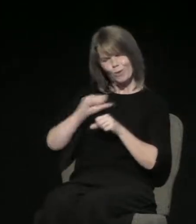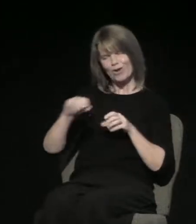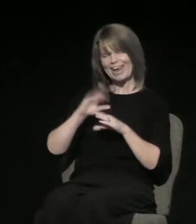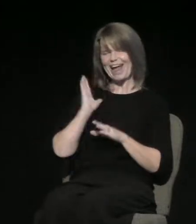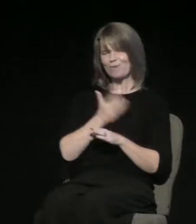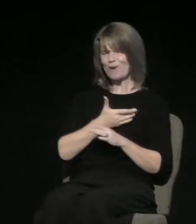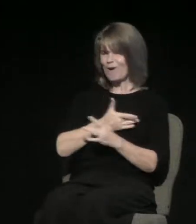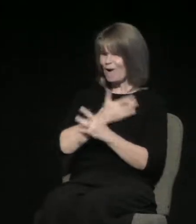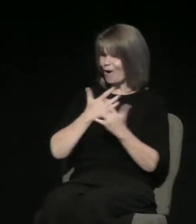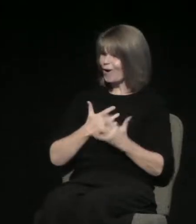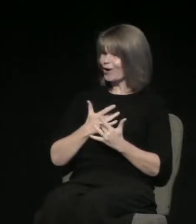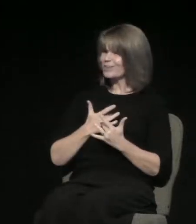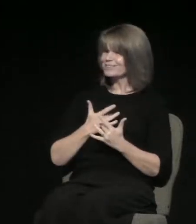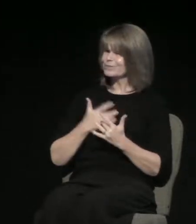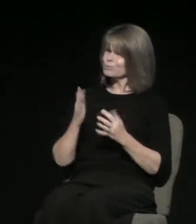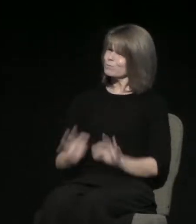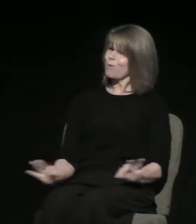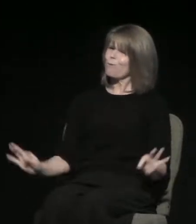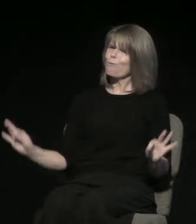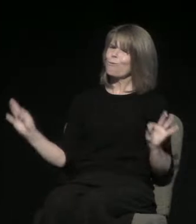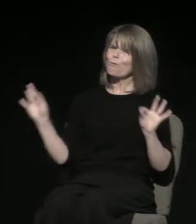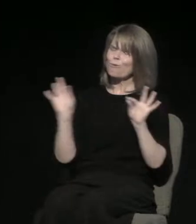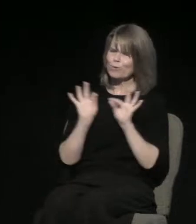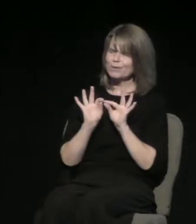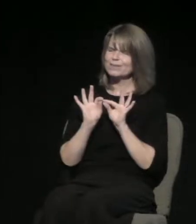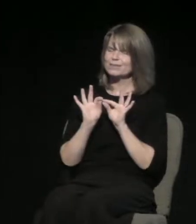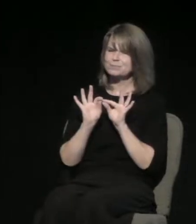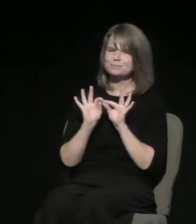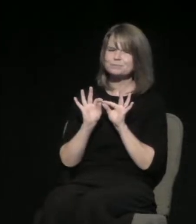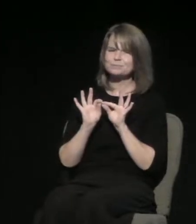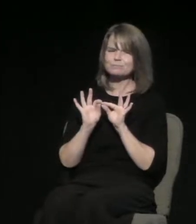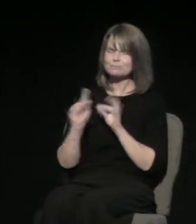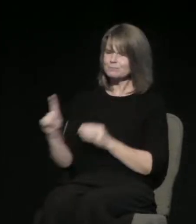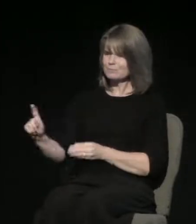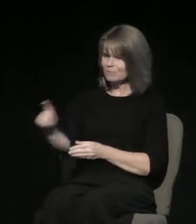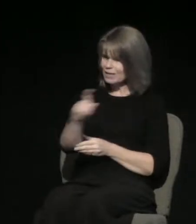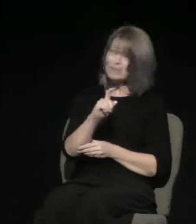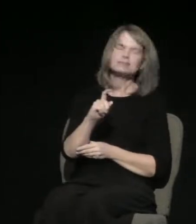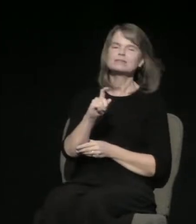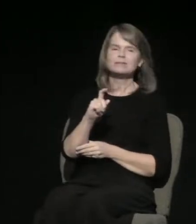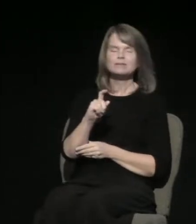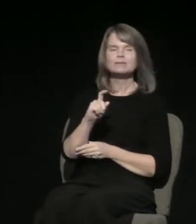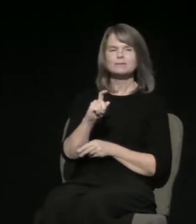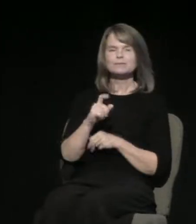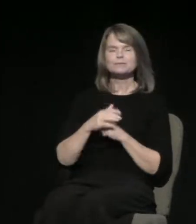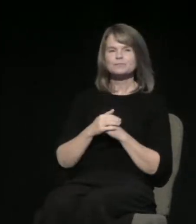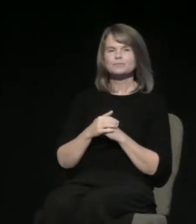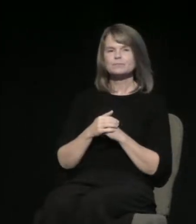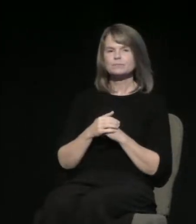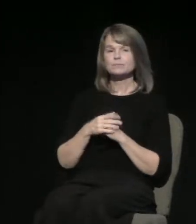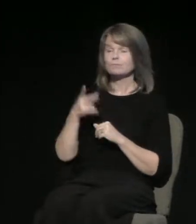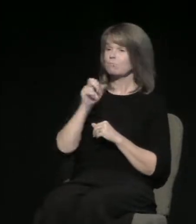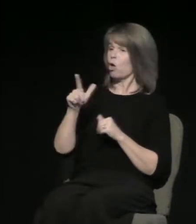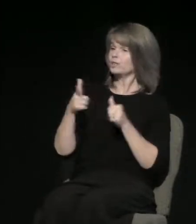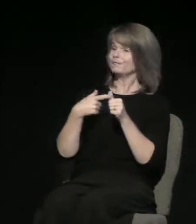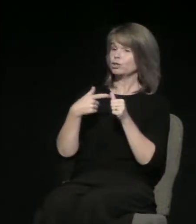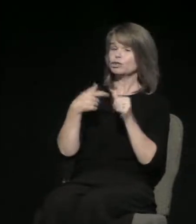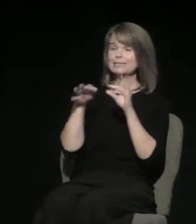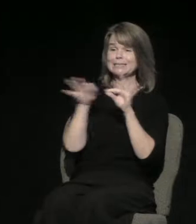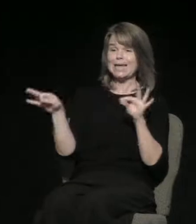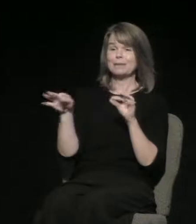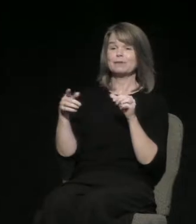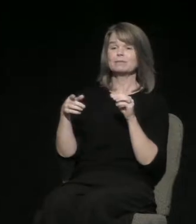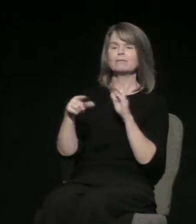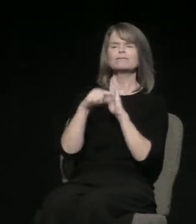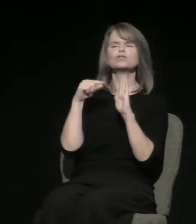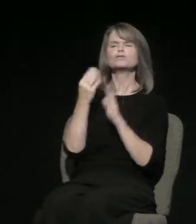us That's how important This is So let me ask you A question Based on Paul's First statement In